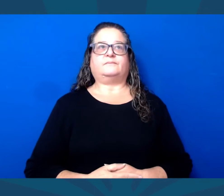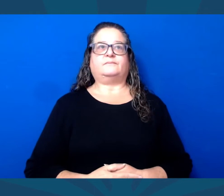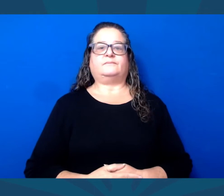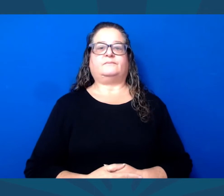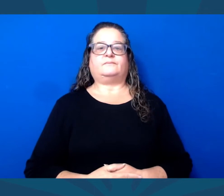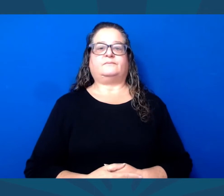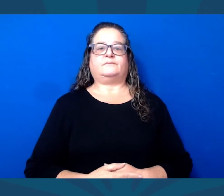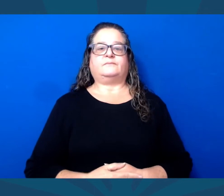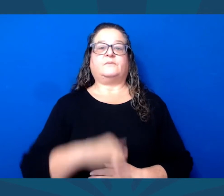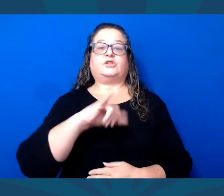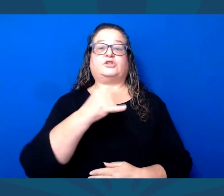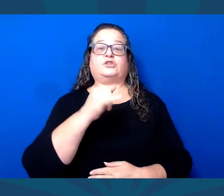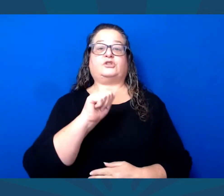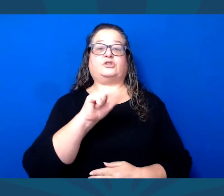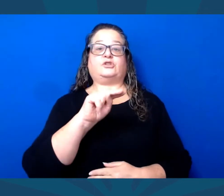listed.